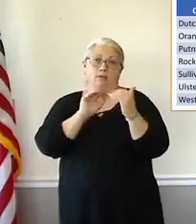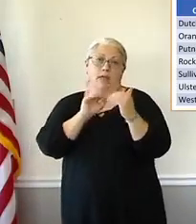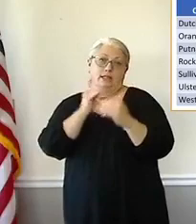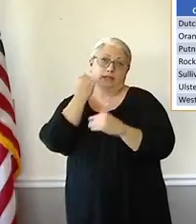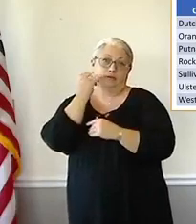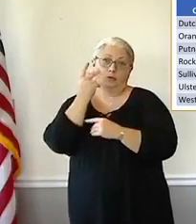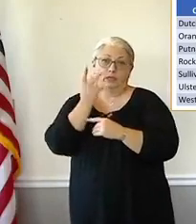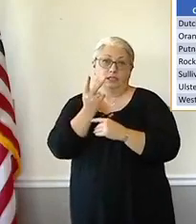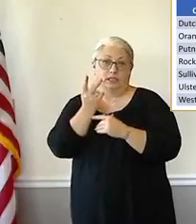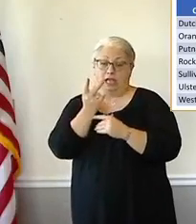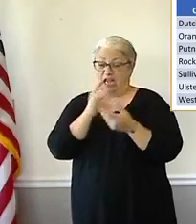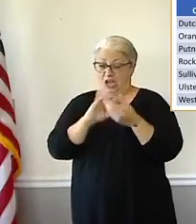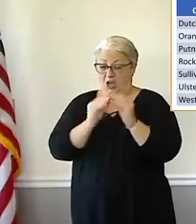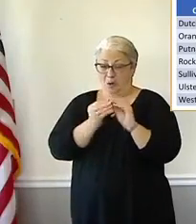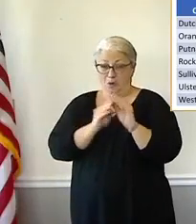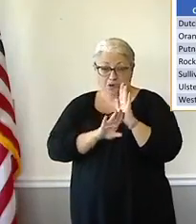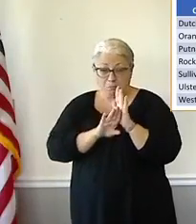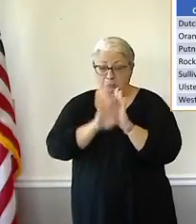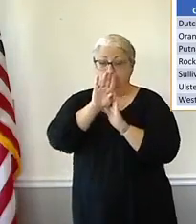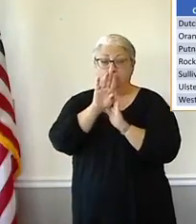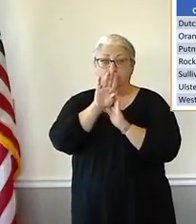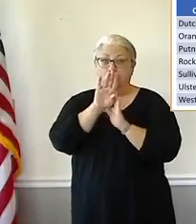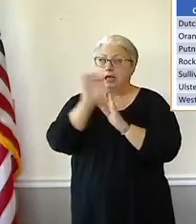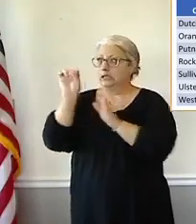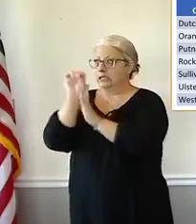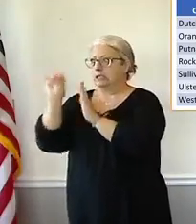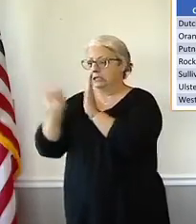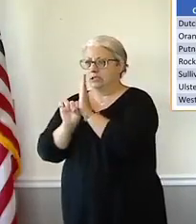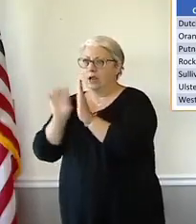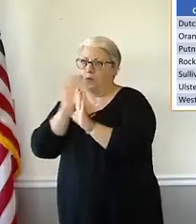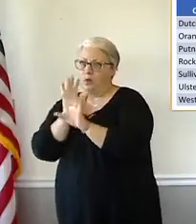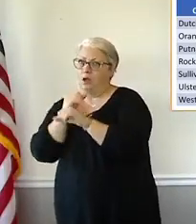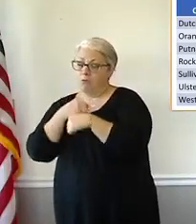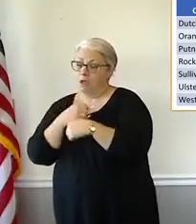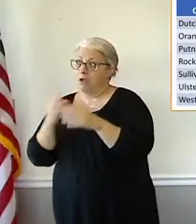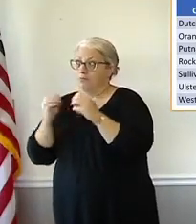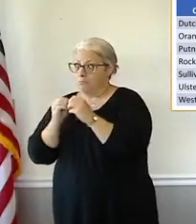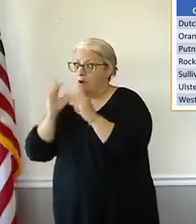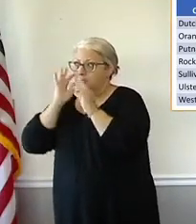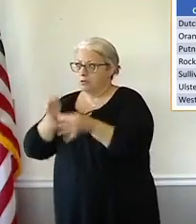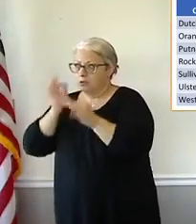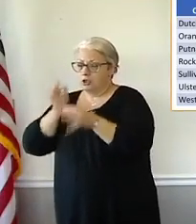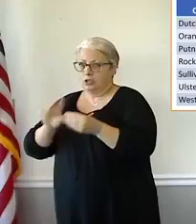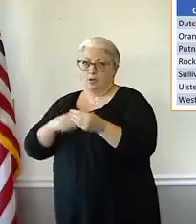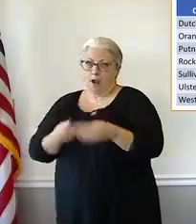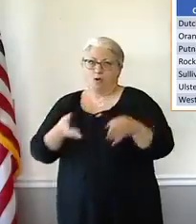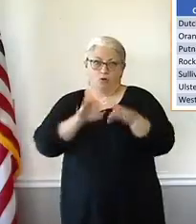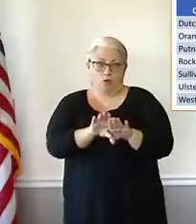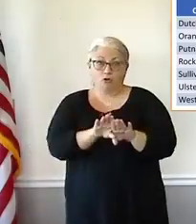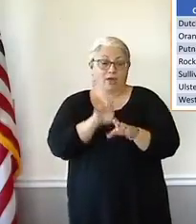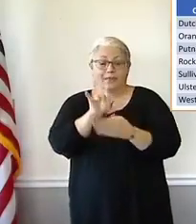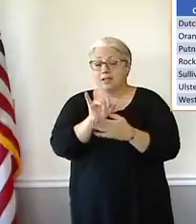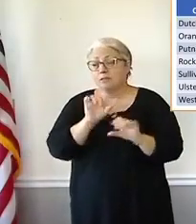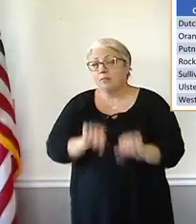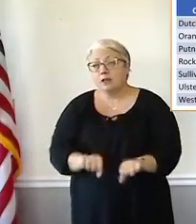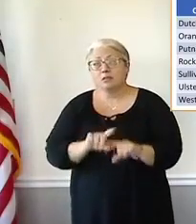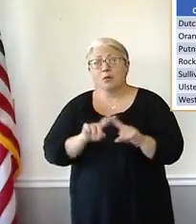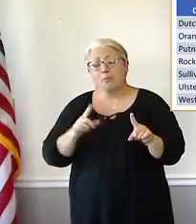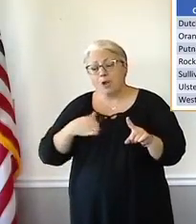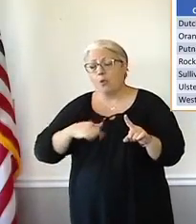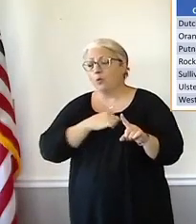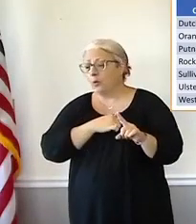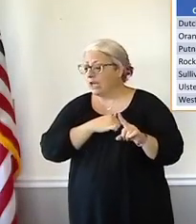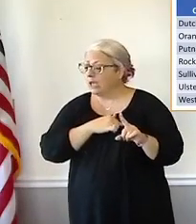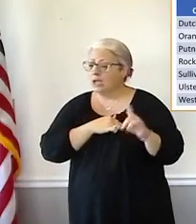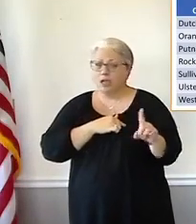see spikes of that nature, the state will want to make a decision regarding closure. That is always possible, but we continue to make smart